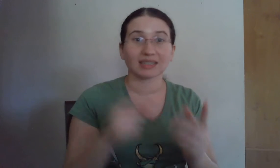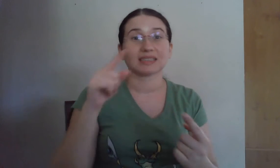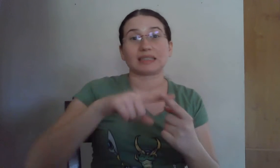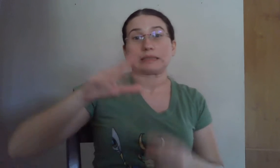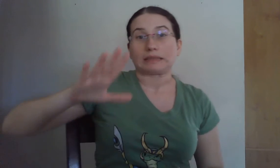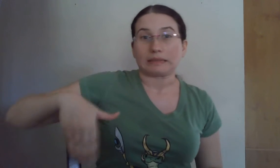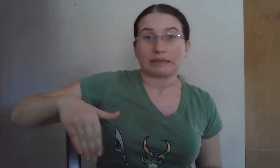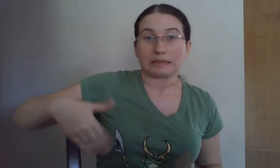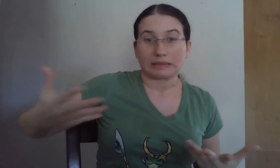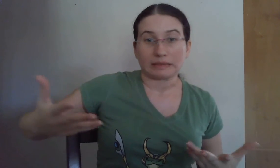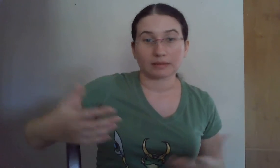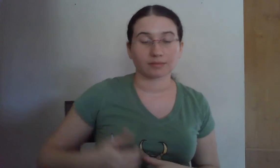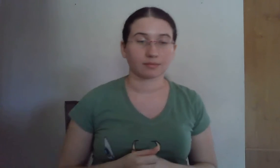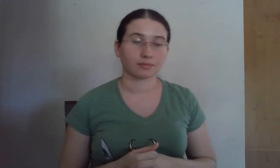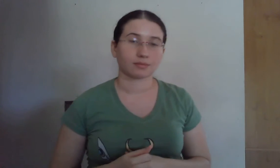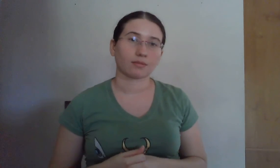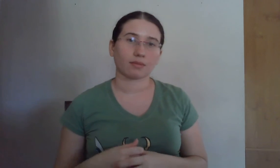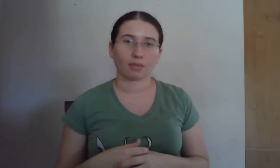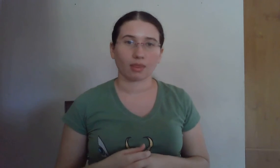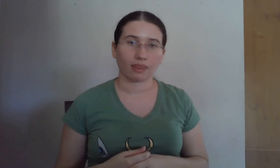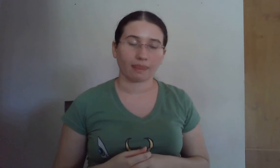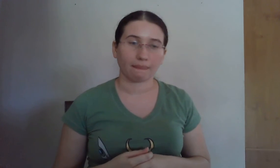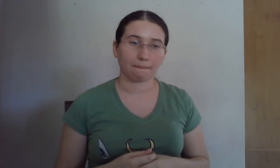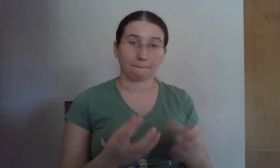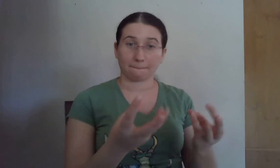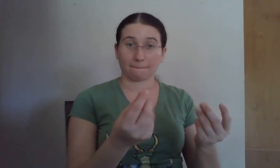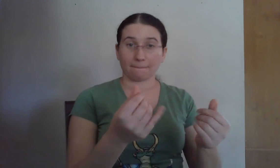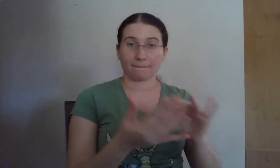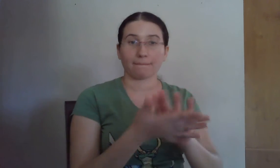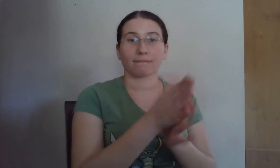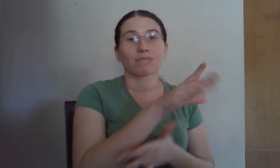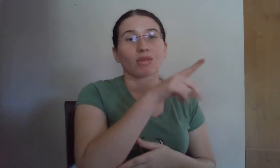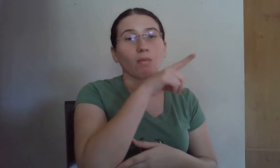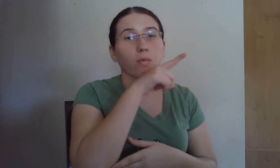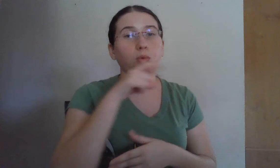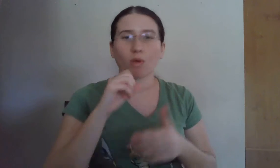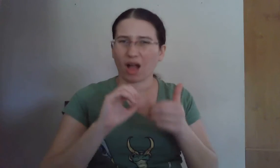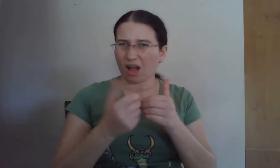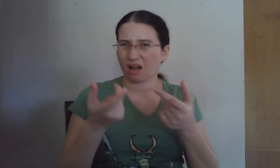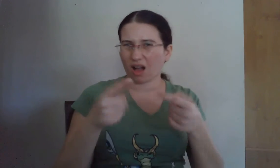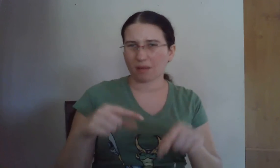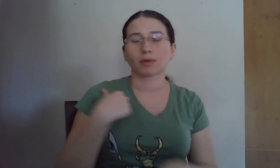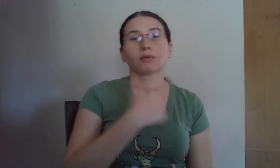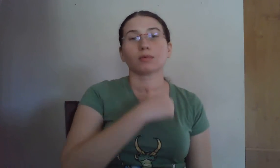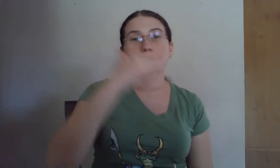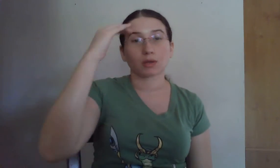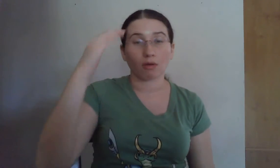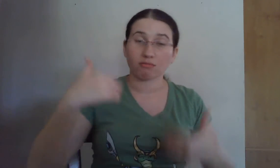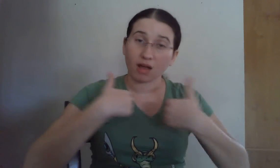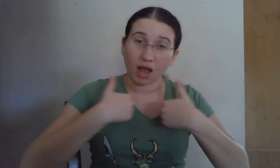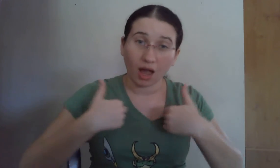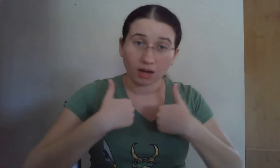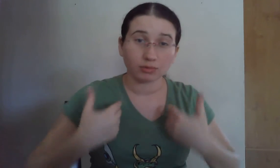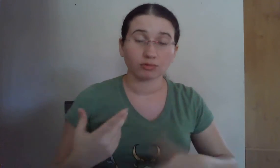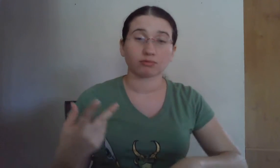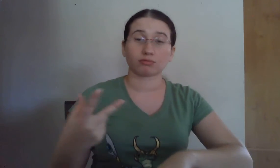Now, we know that desertification is caused by livestock, mostly cattle, sheep and goats, overgrazing